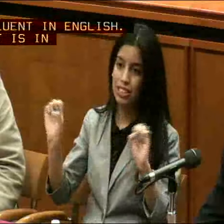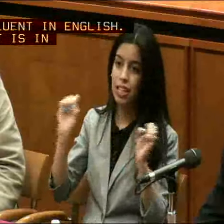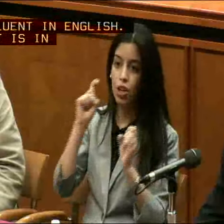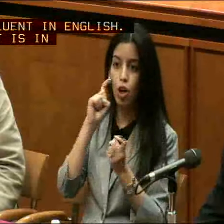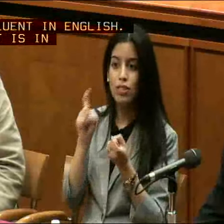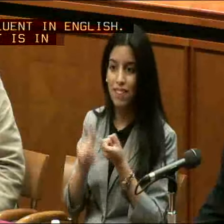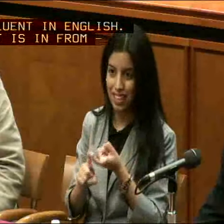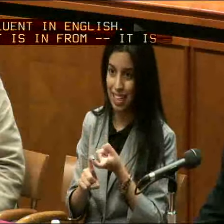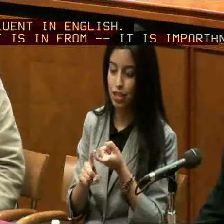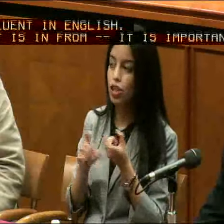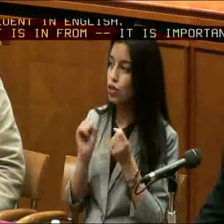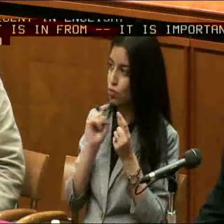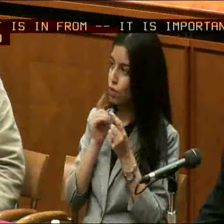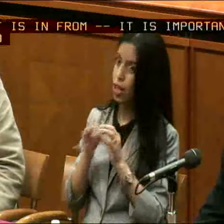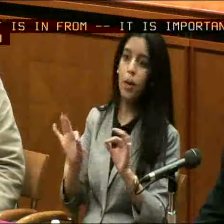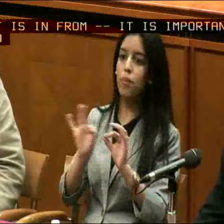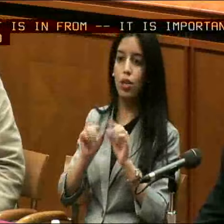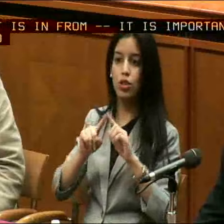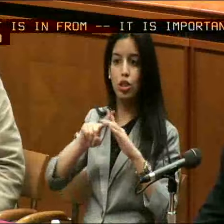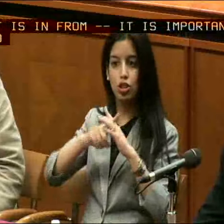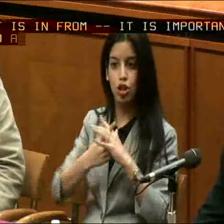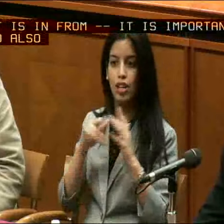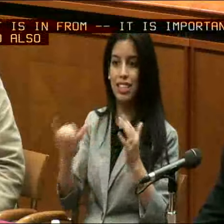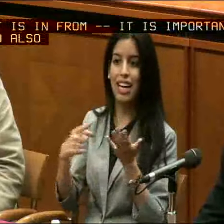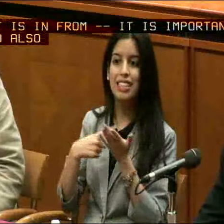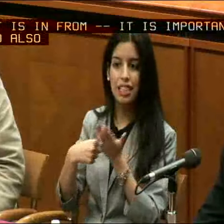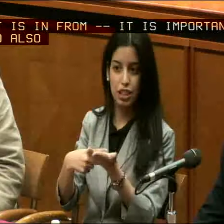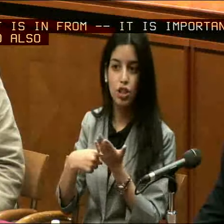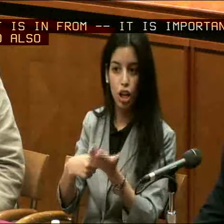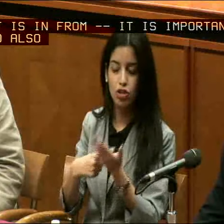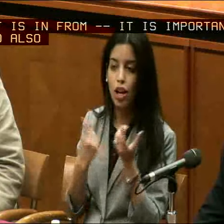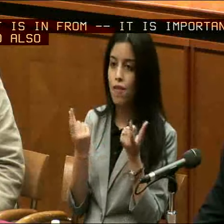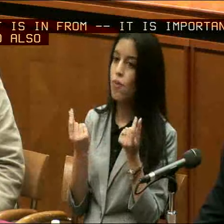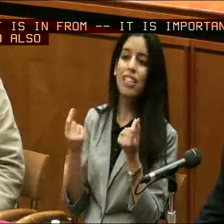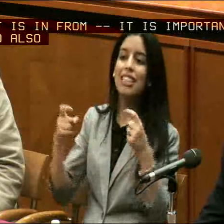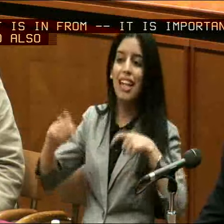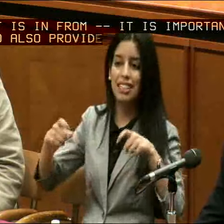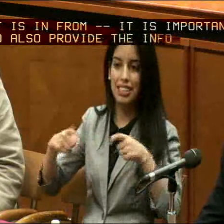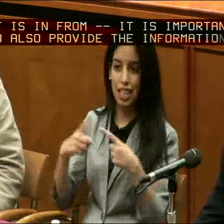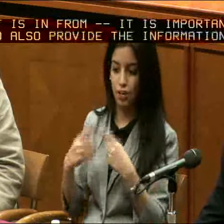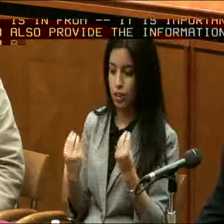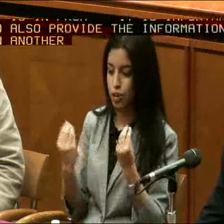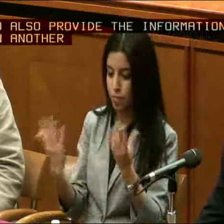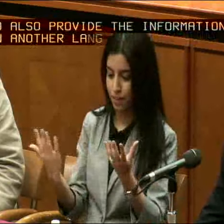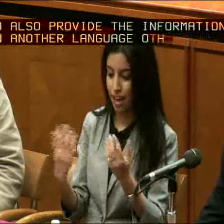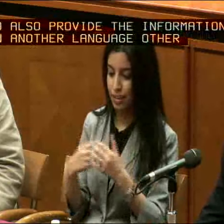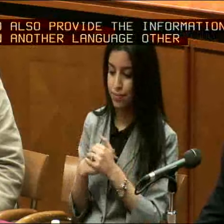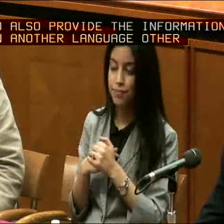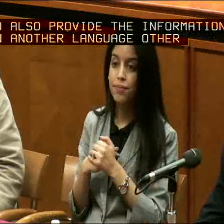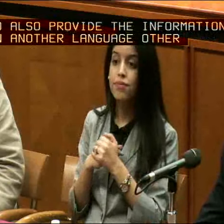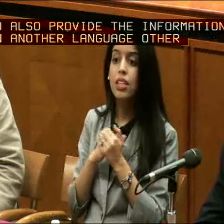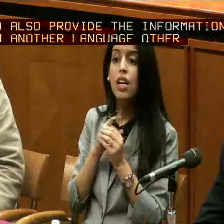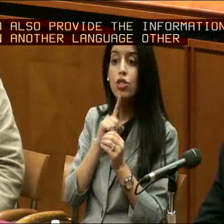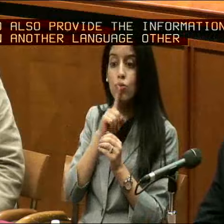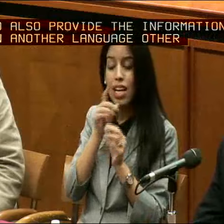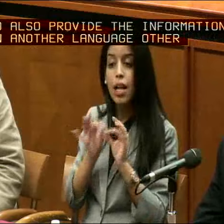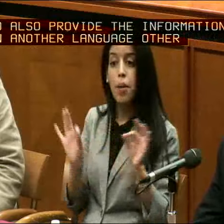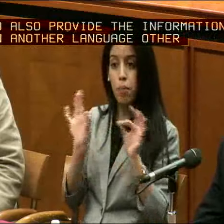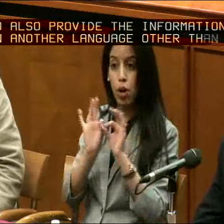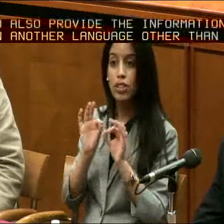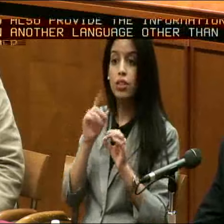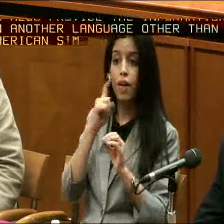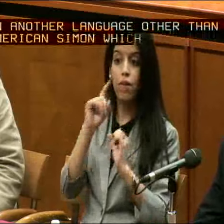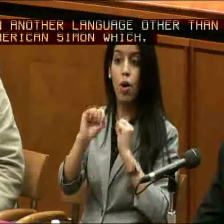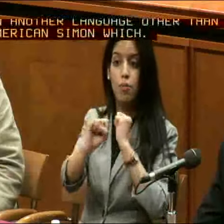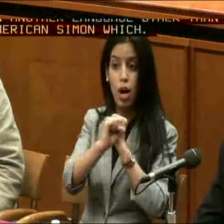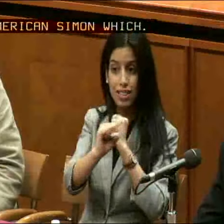There are serious gaps that we have identified in emergency alerting, and I'm pleased that we're here to start this discussion of how